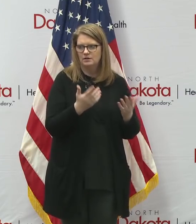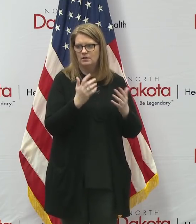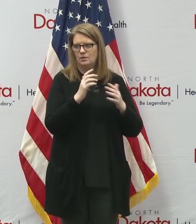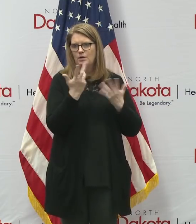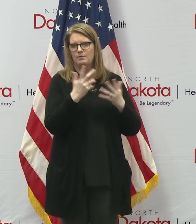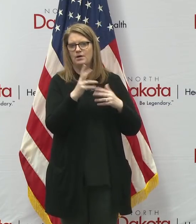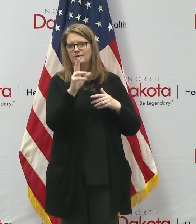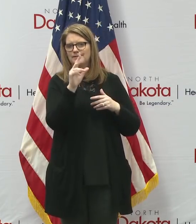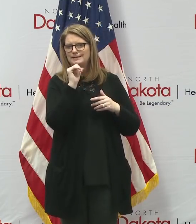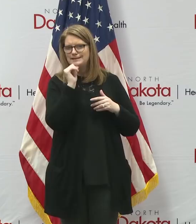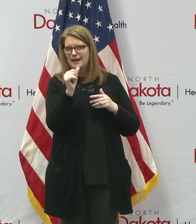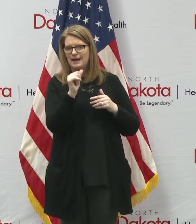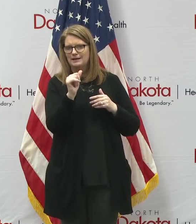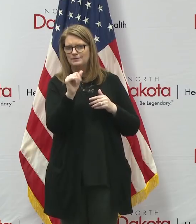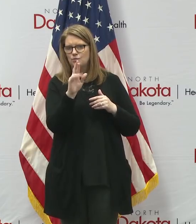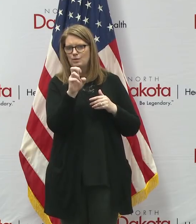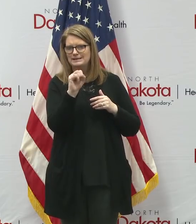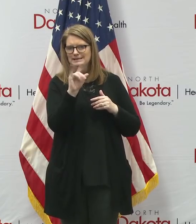workers?